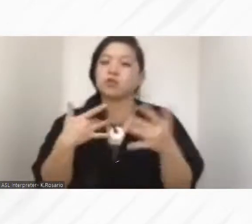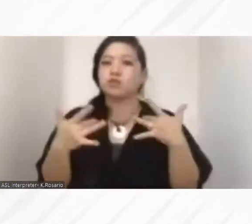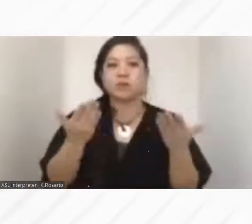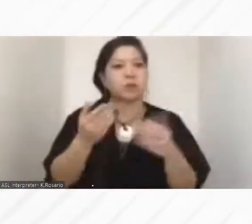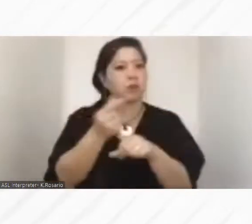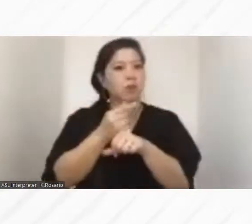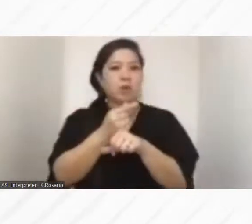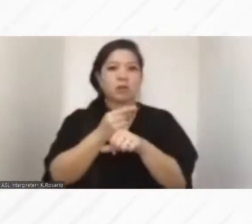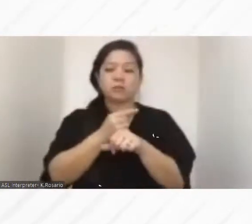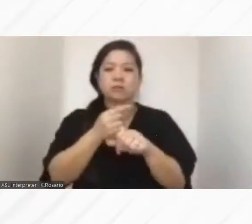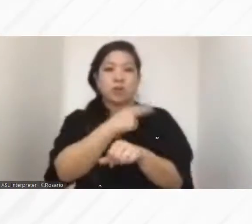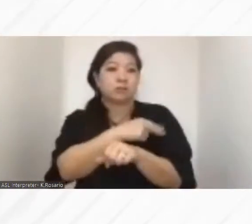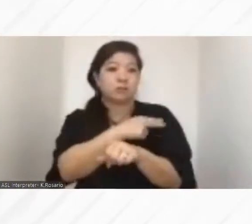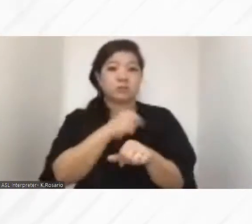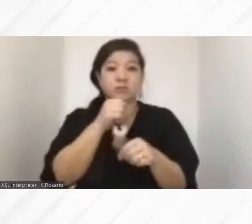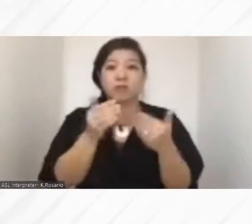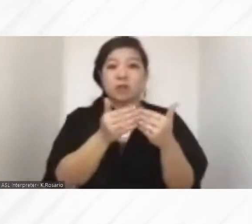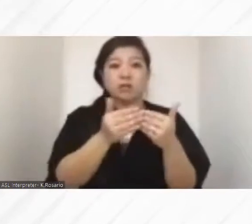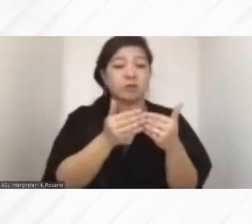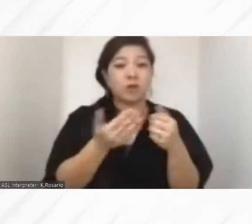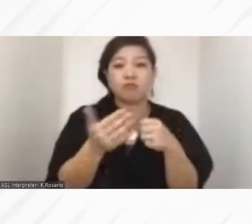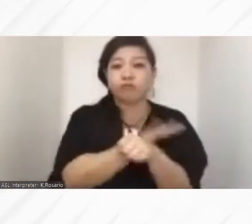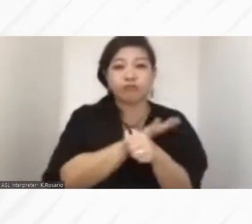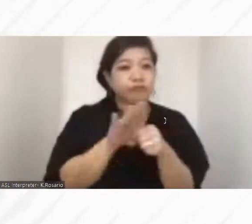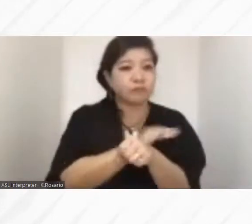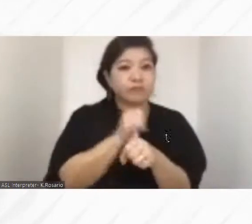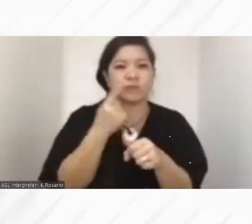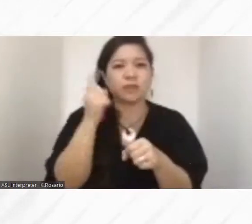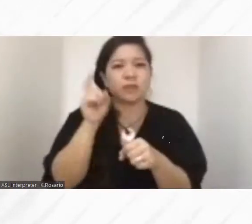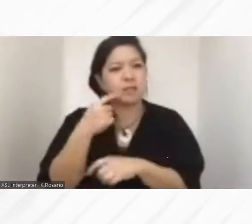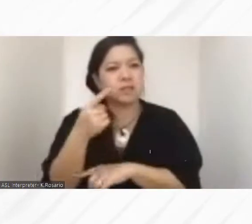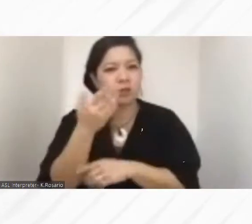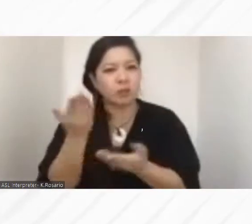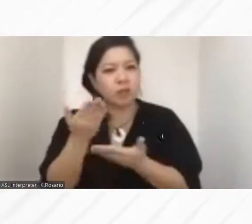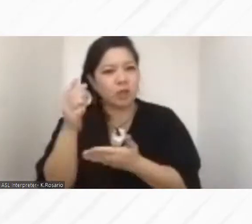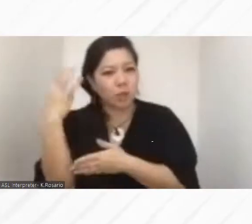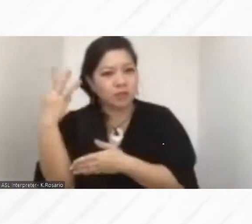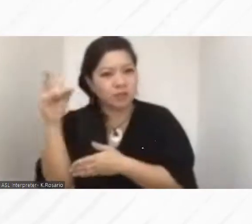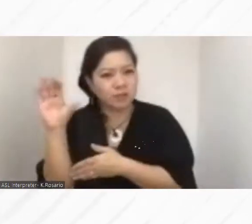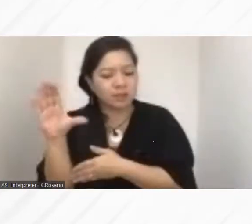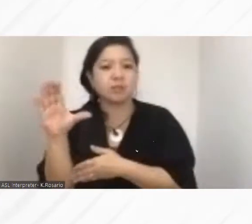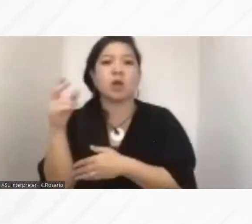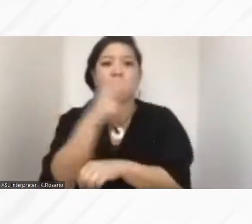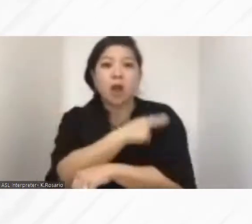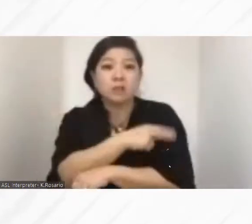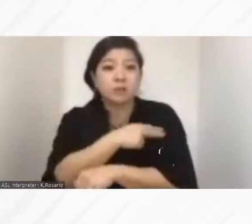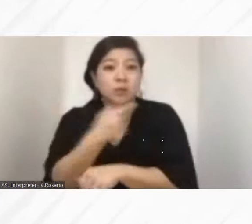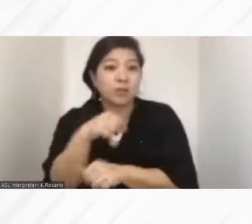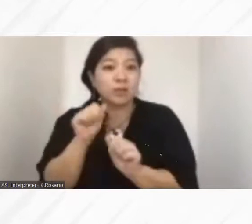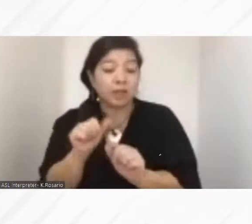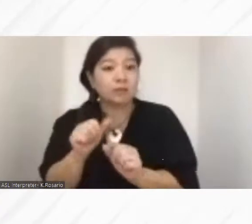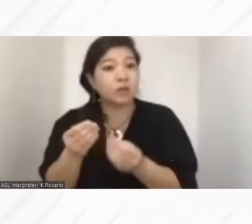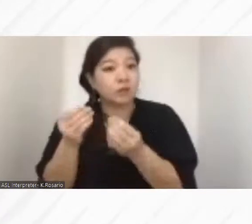Guam are nearing their capacity. And I don't need to tell you, unlike here in Washington, D.C., where if hospital A is full, we can put you in an